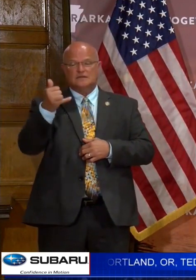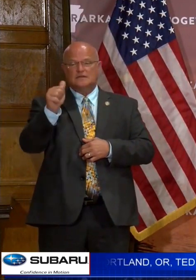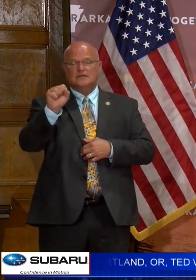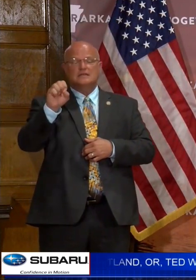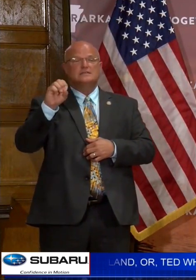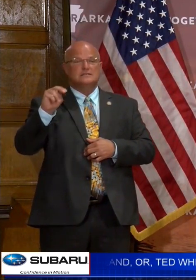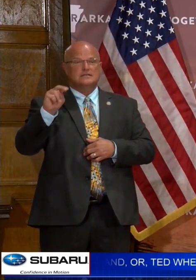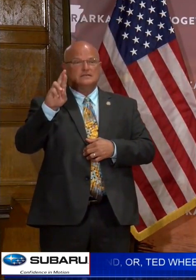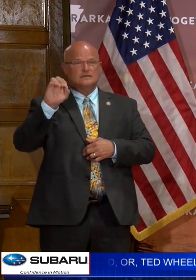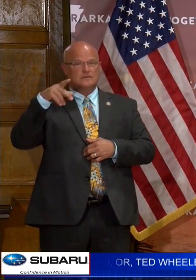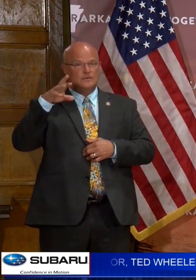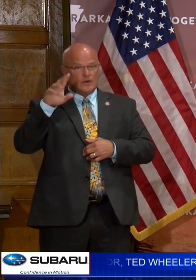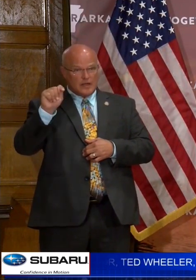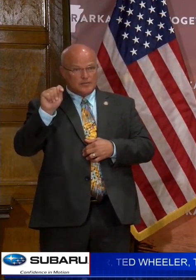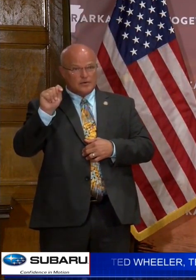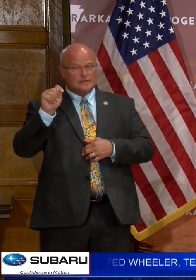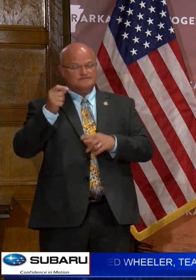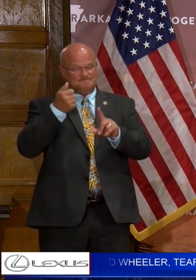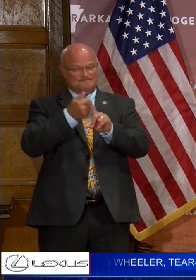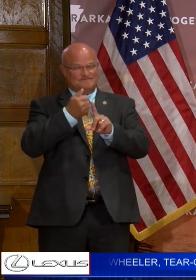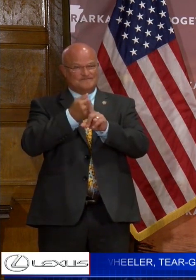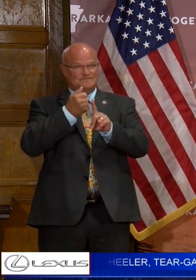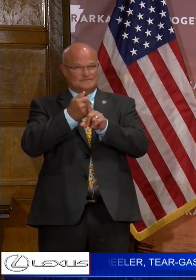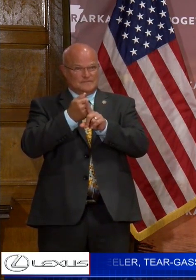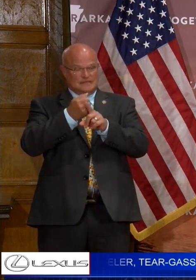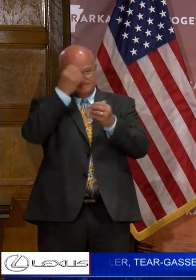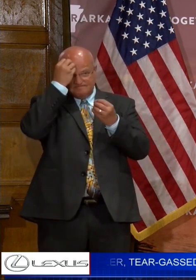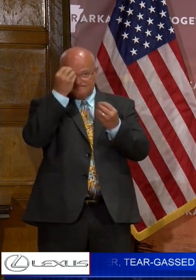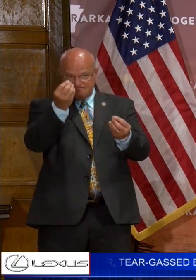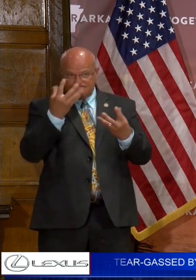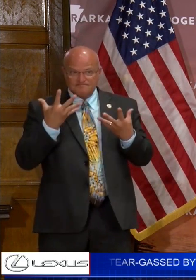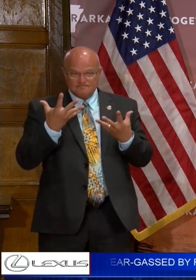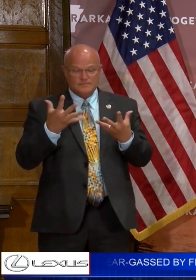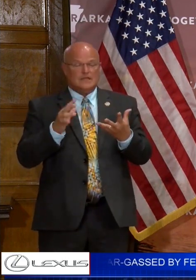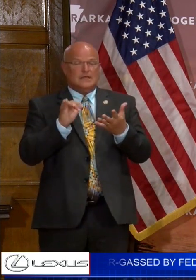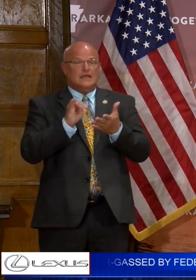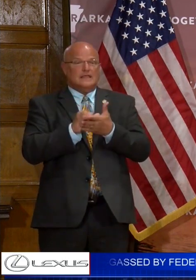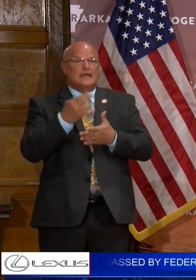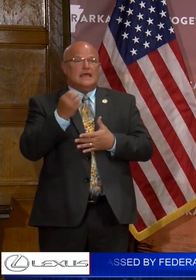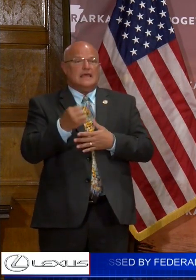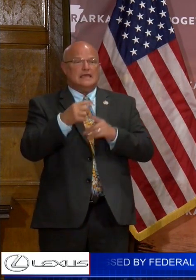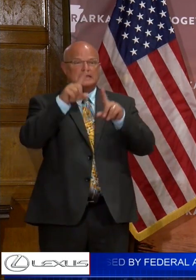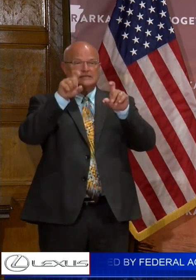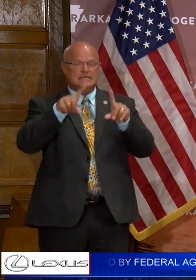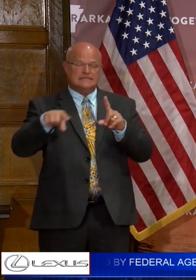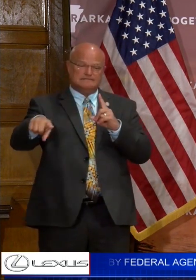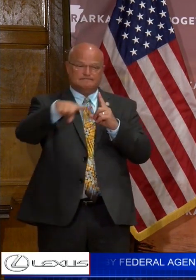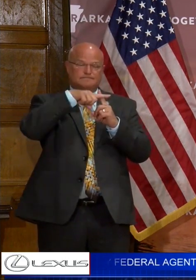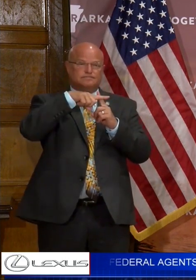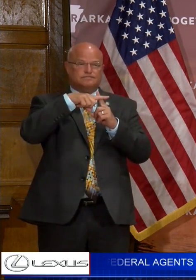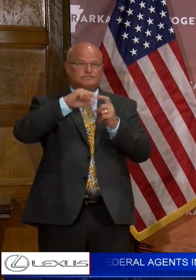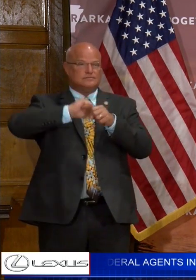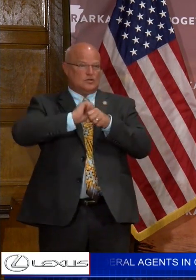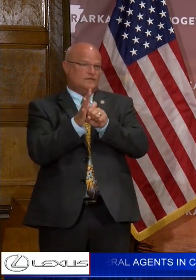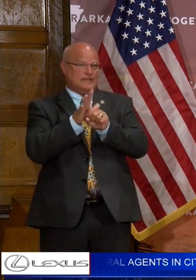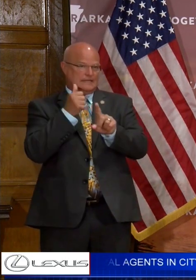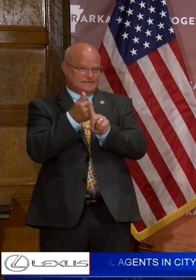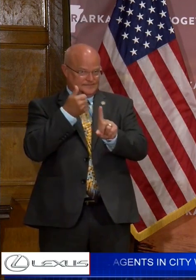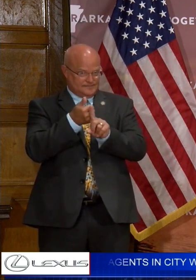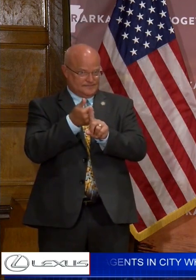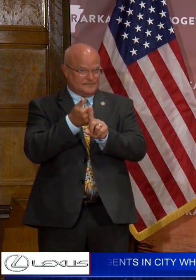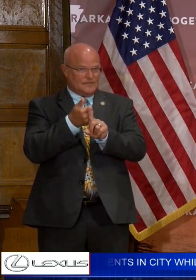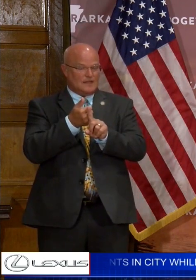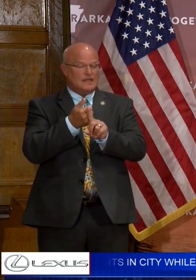and his family, as he has issued a release indicating that he has been tested positive for